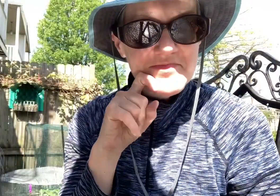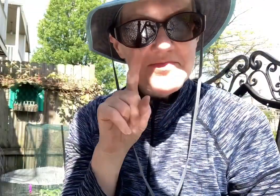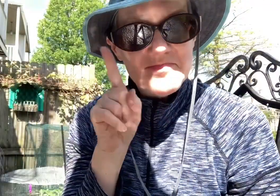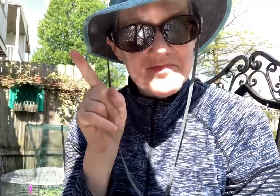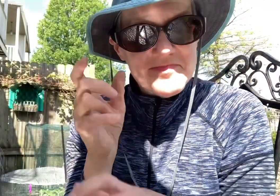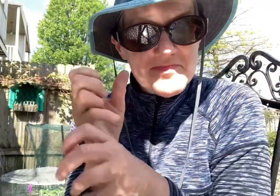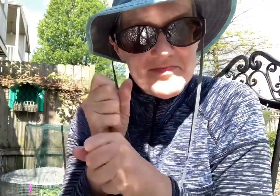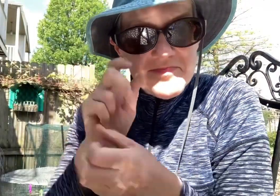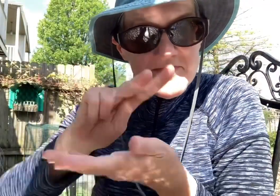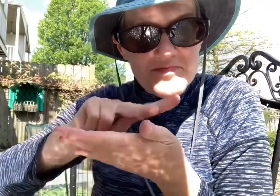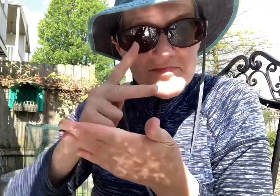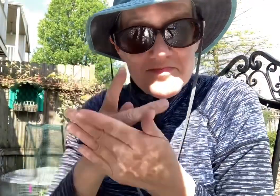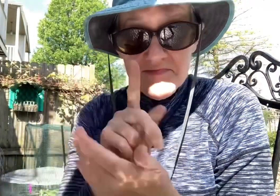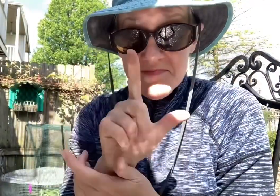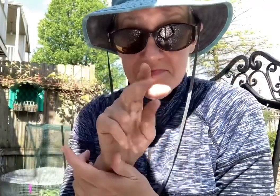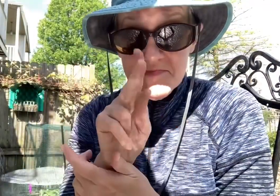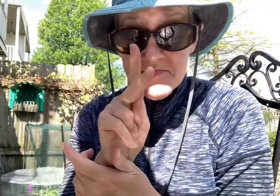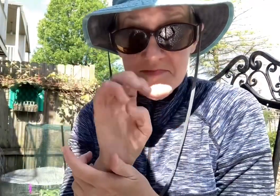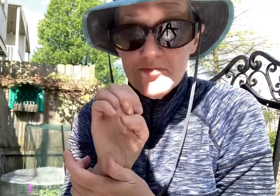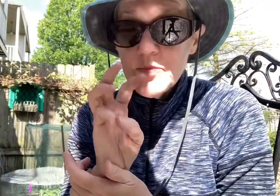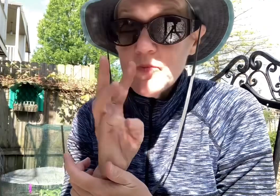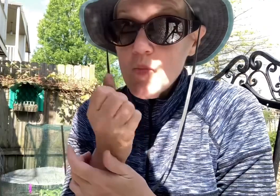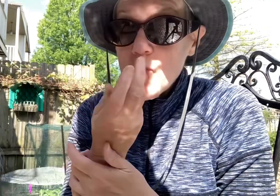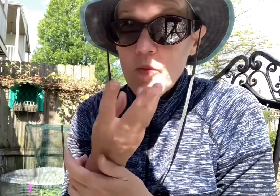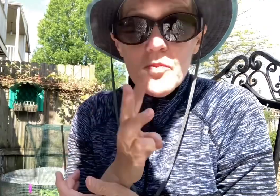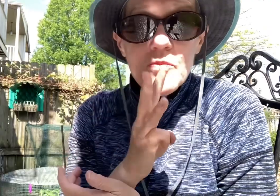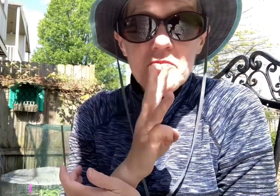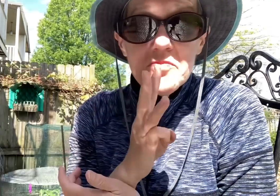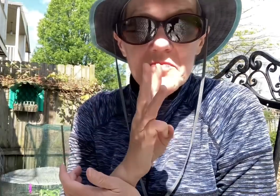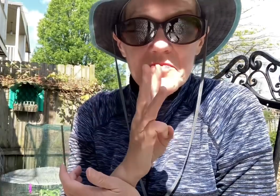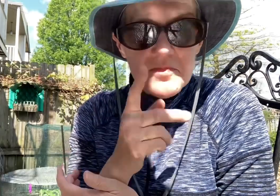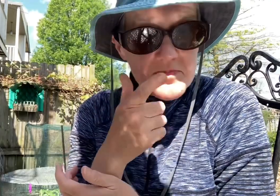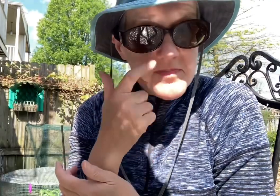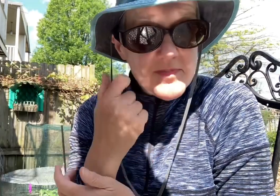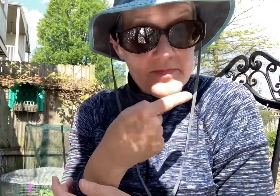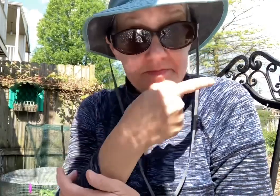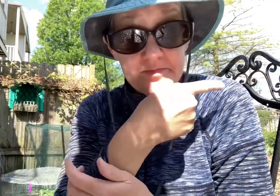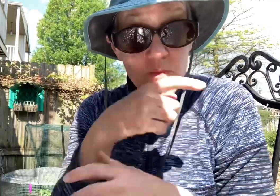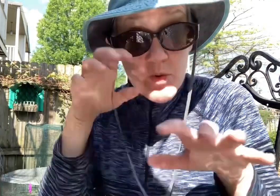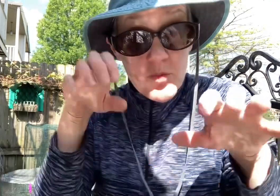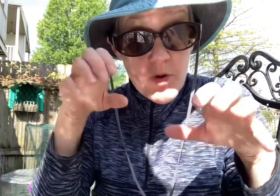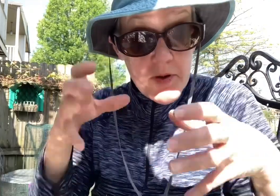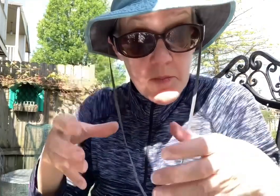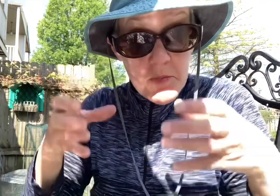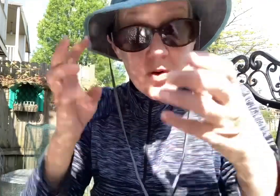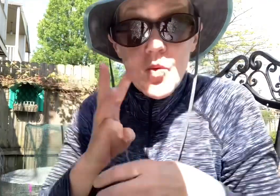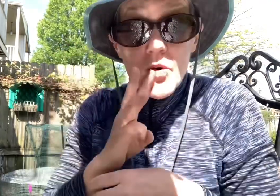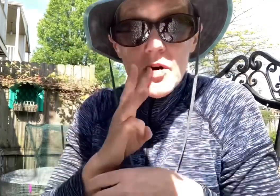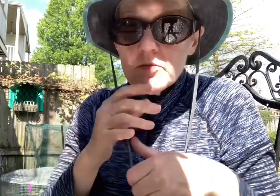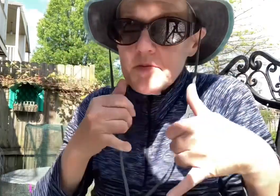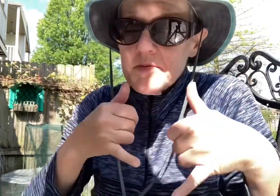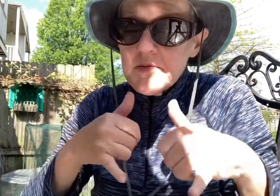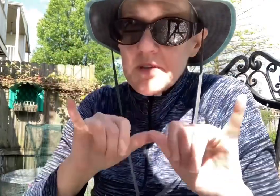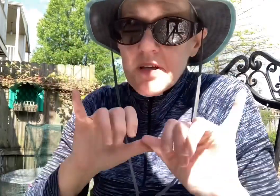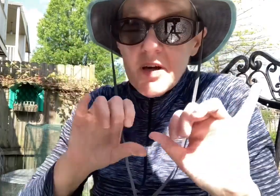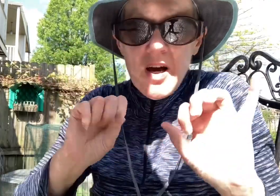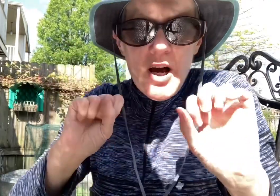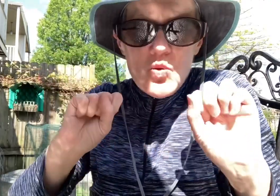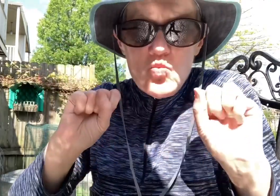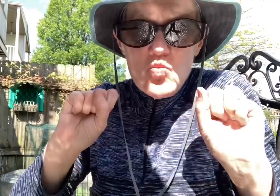One of the trays is really dry, so let's go get some lukewarm water from the kitchen. Because if we use the rain barrel water,